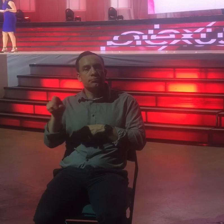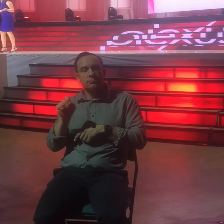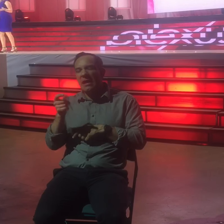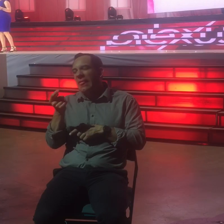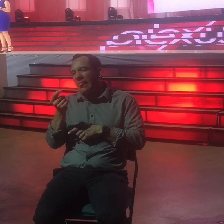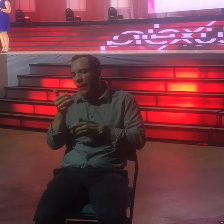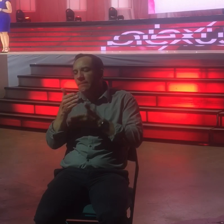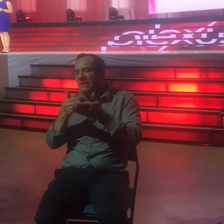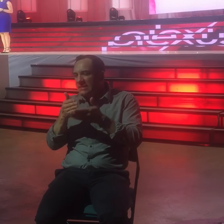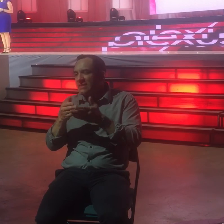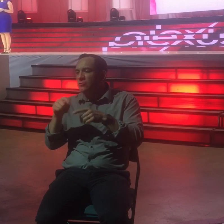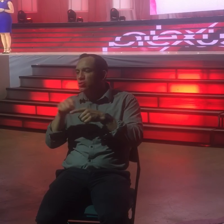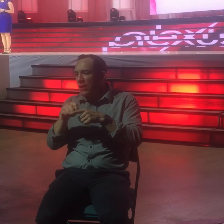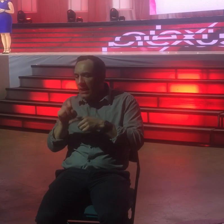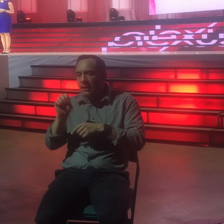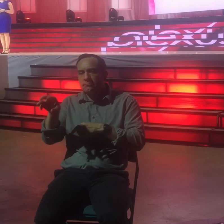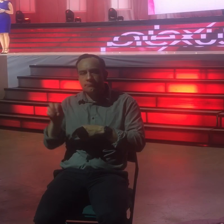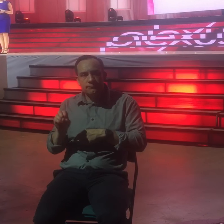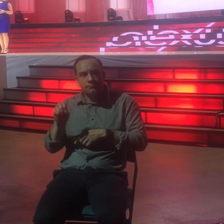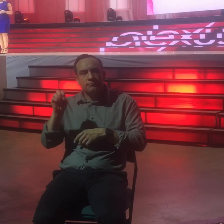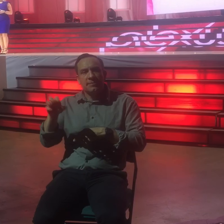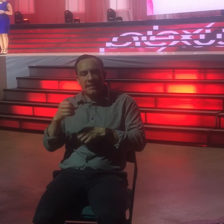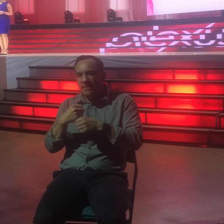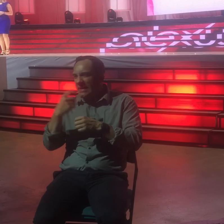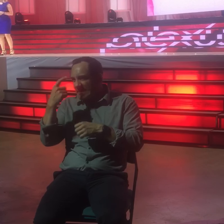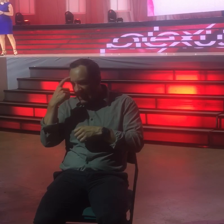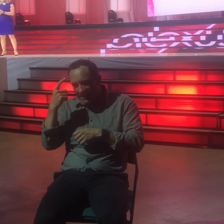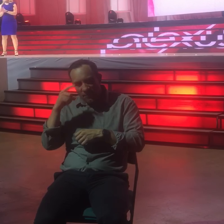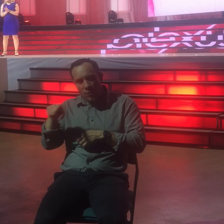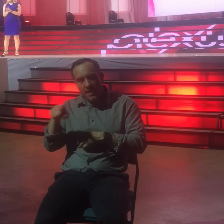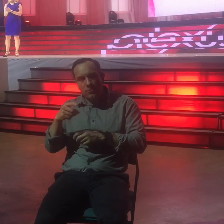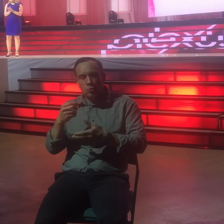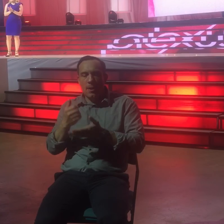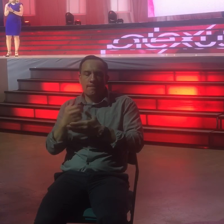makes sense and helps them build their skill sets along the way.